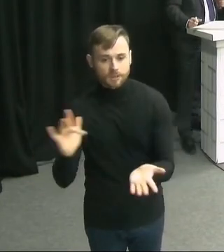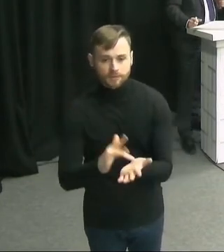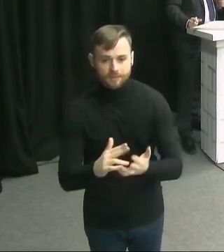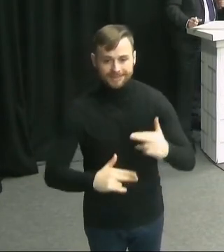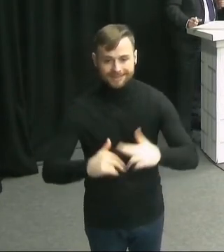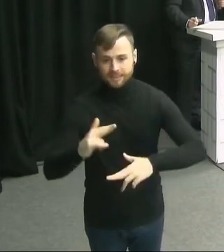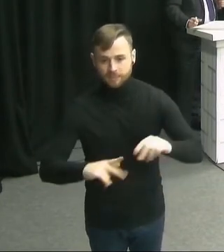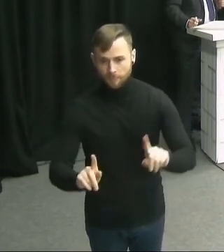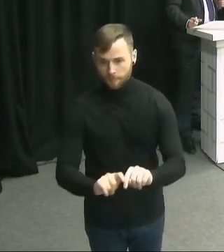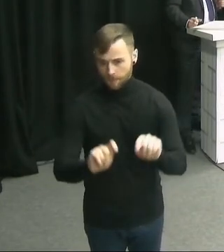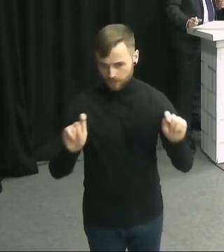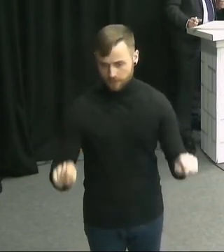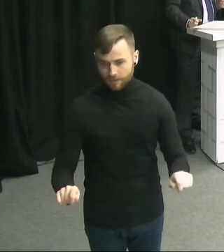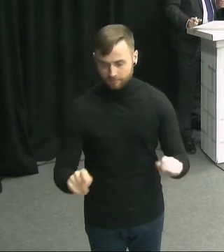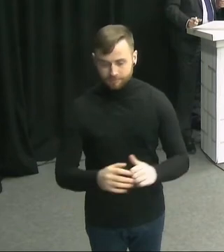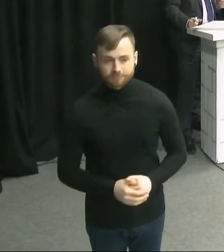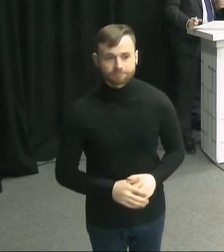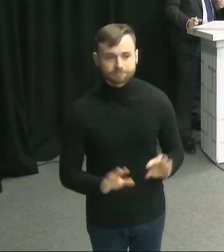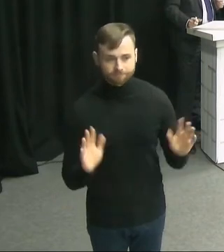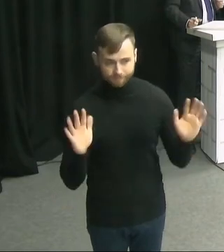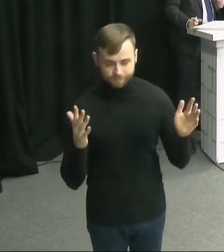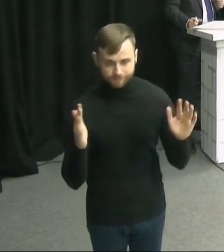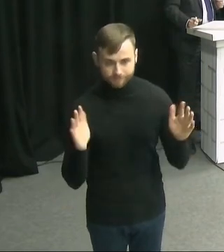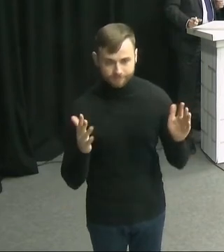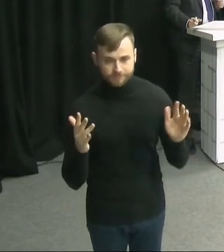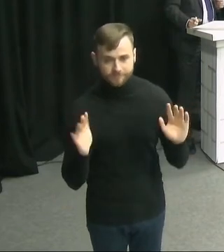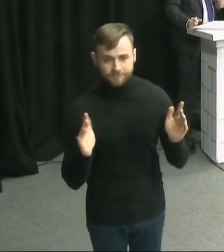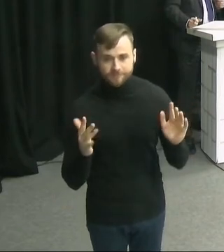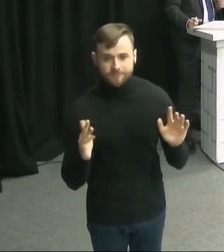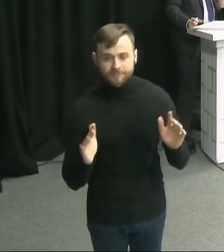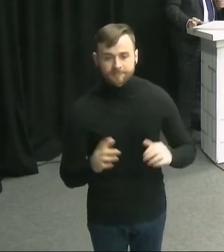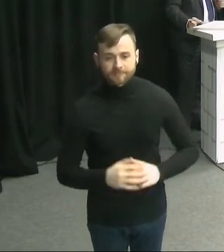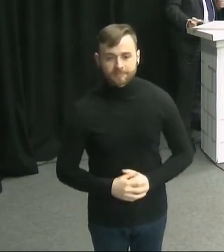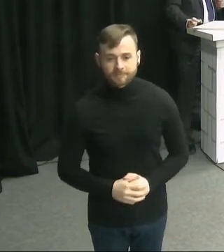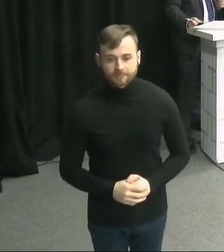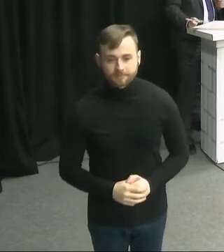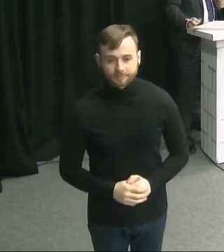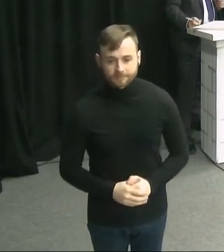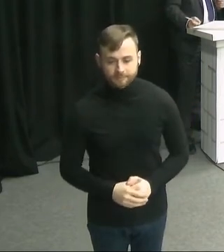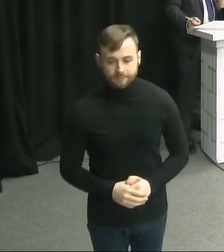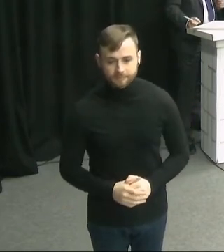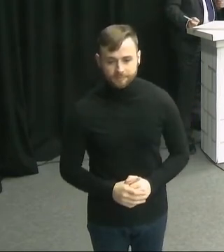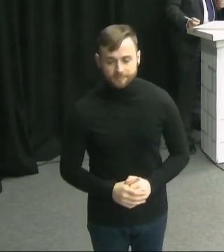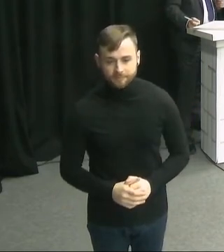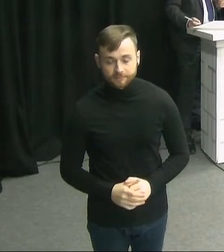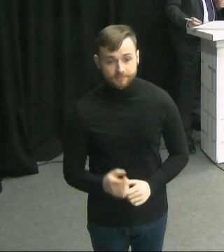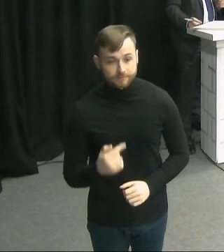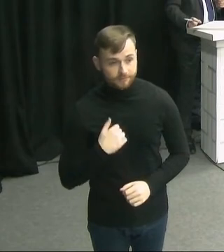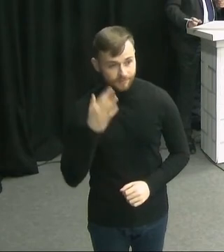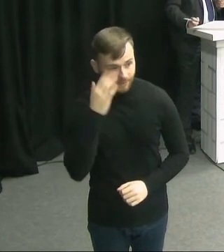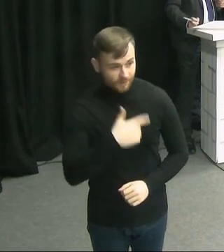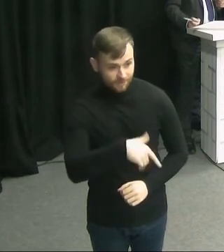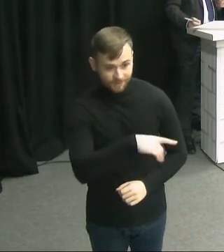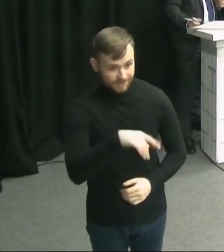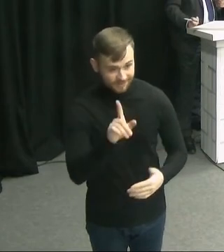New Vilnius University Sport and Leisure Center construction, beginning of